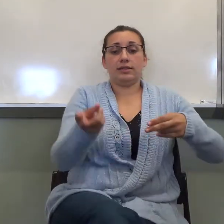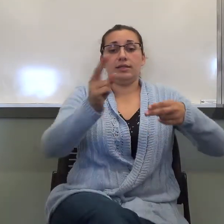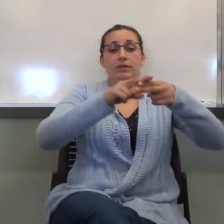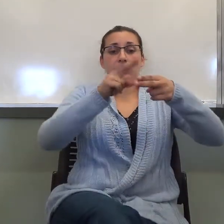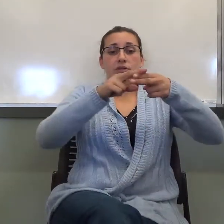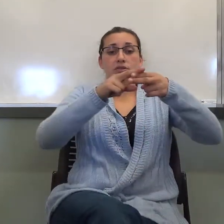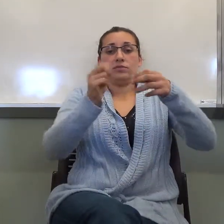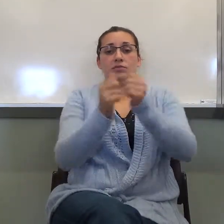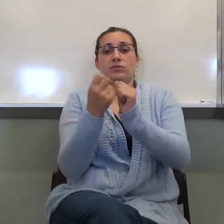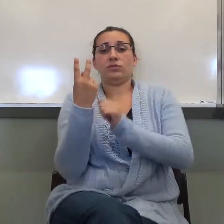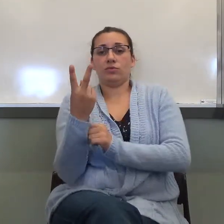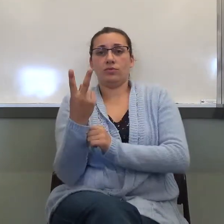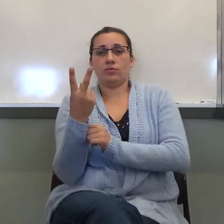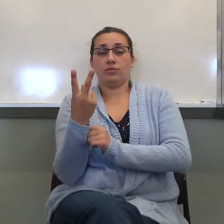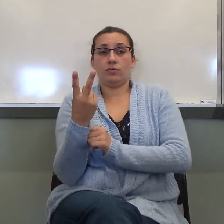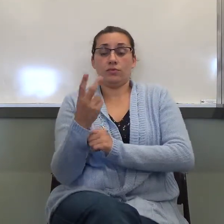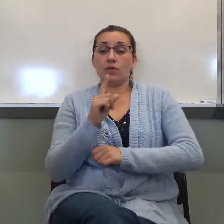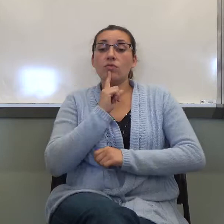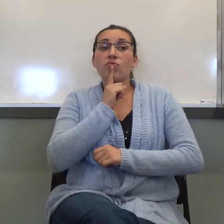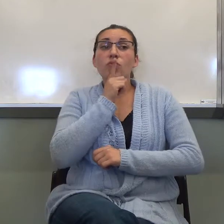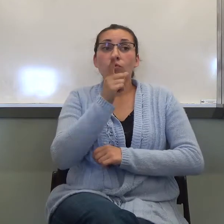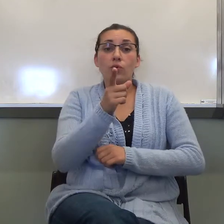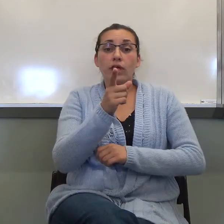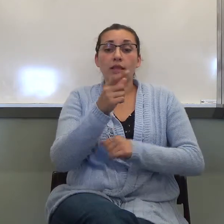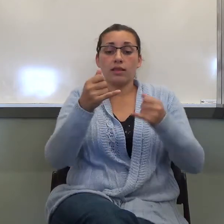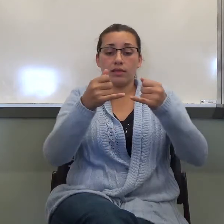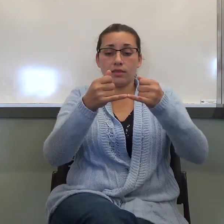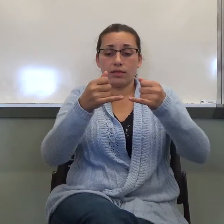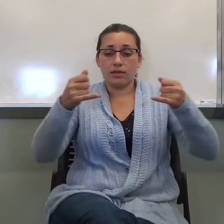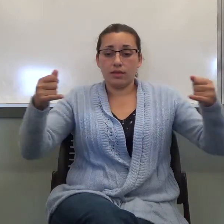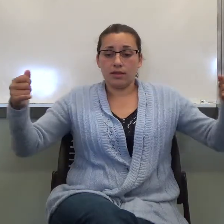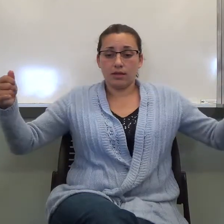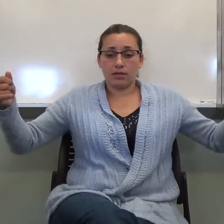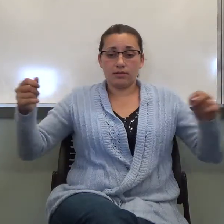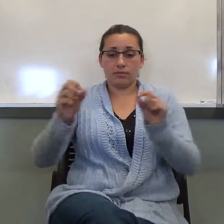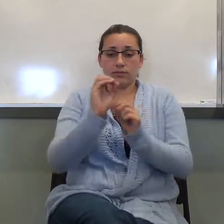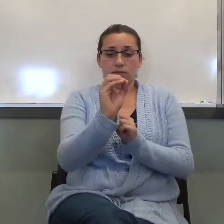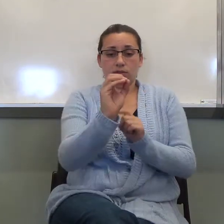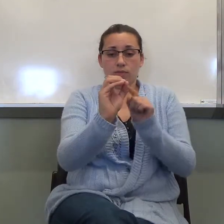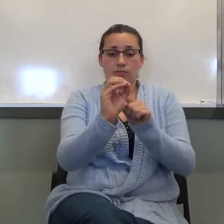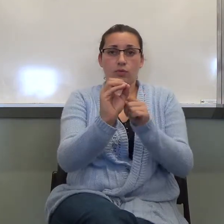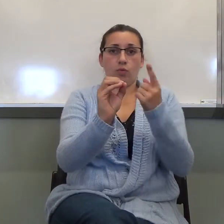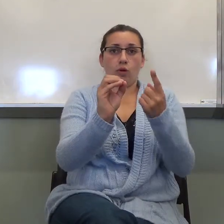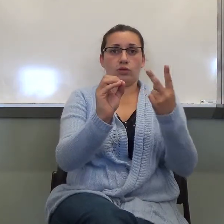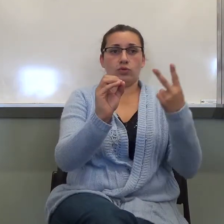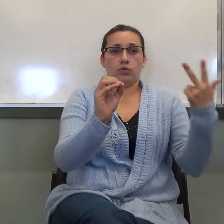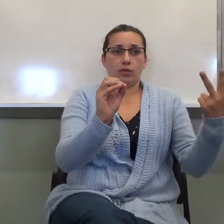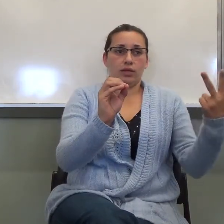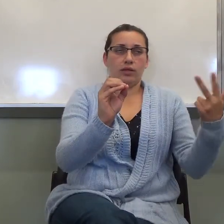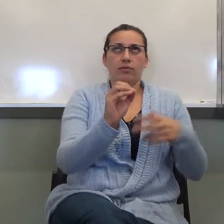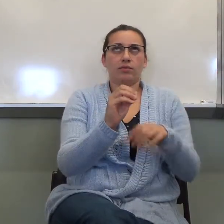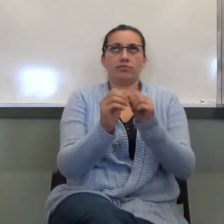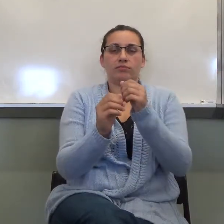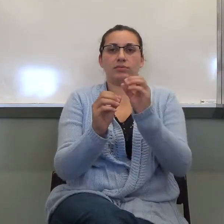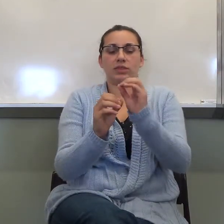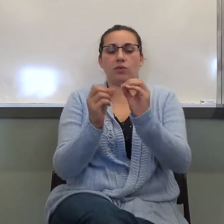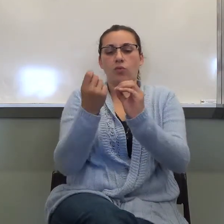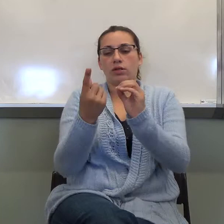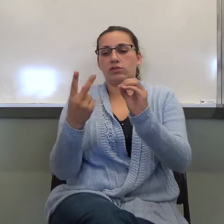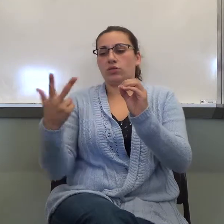of the way the real line is structured, you have a 0 there, 1, 2, 3, positives get bigger to the right, and so forth.